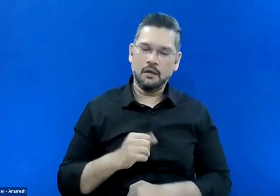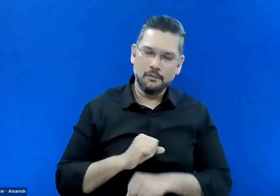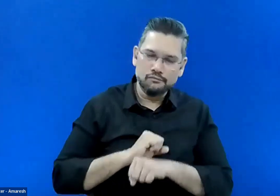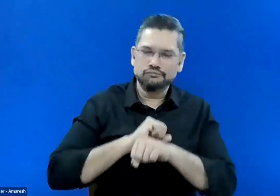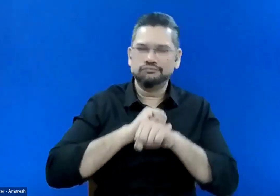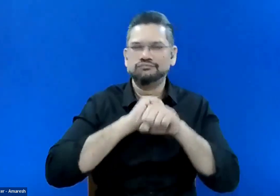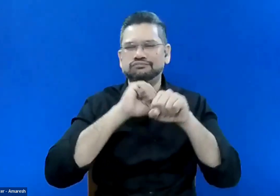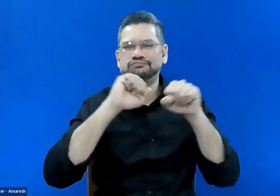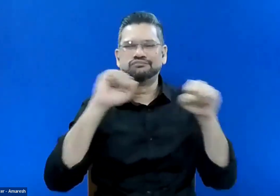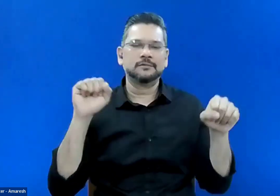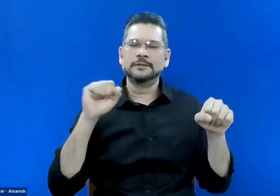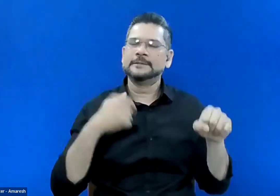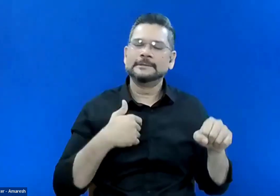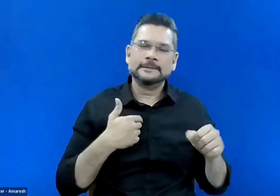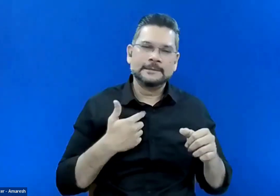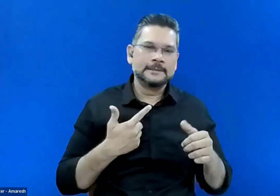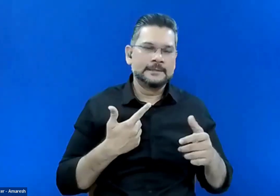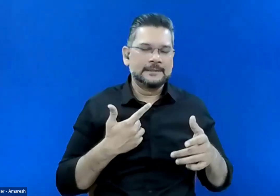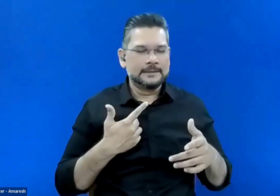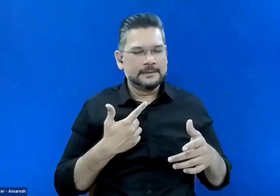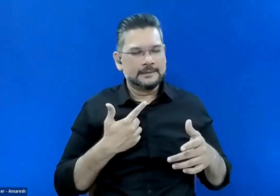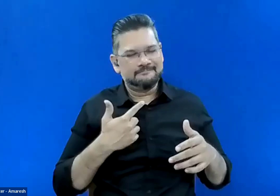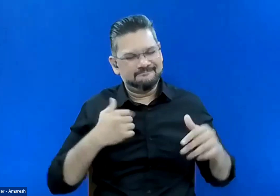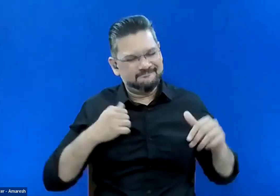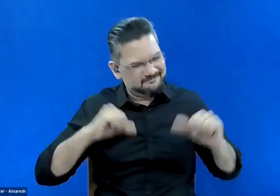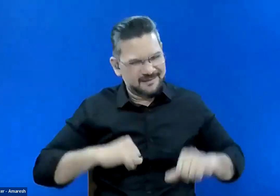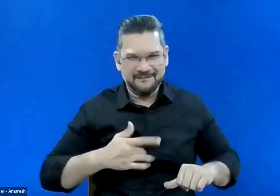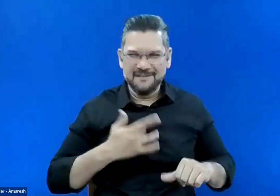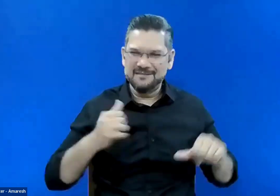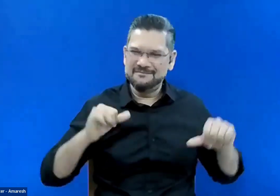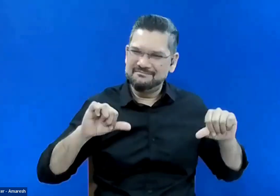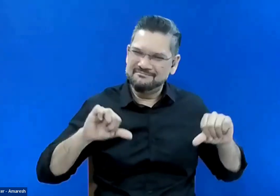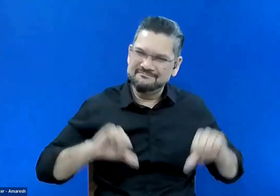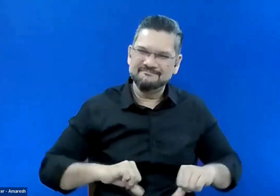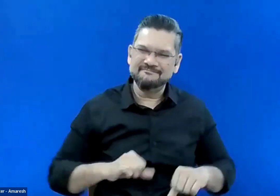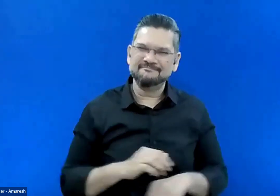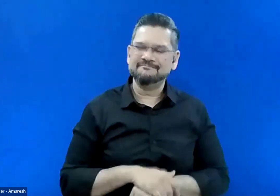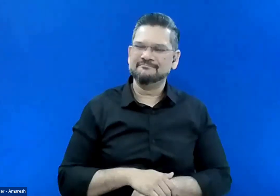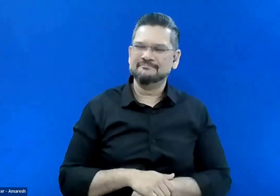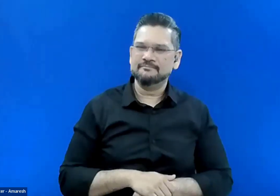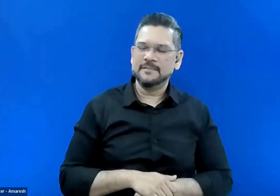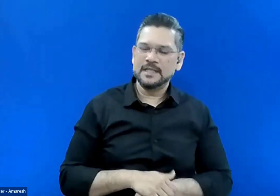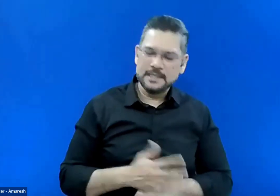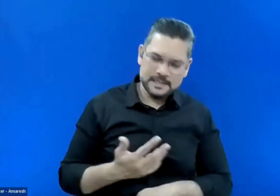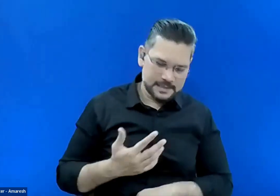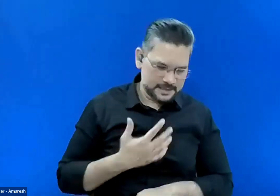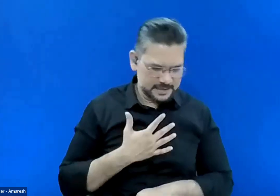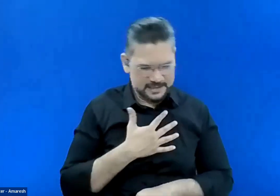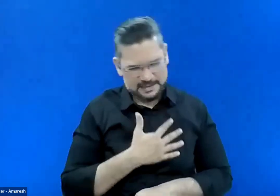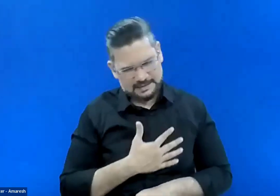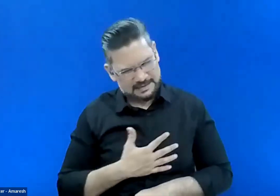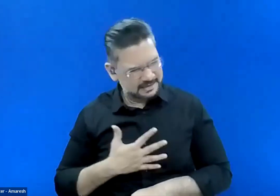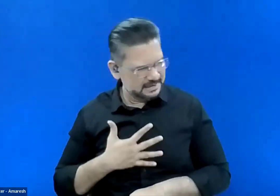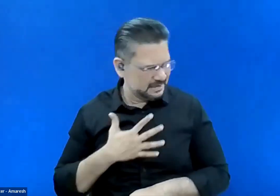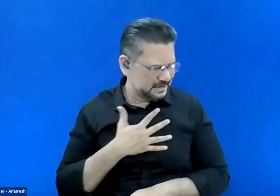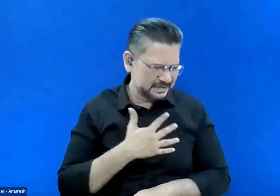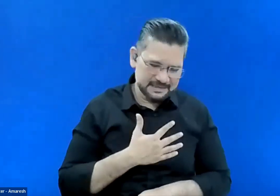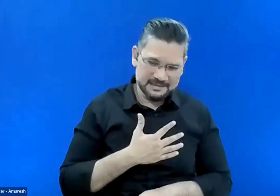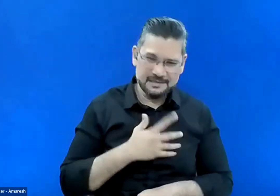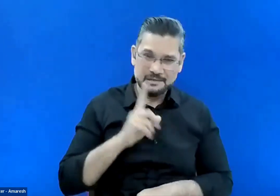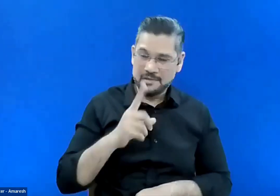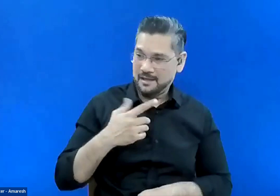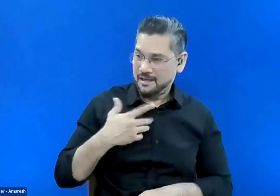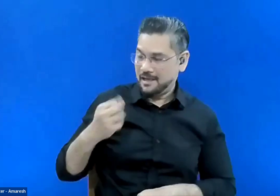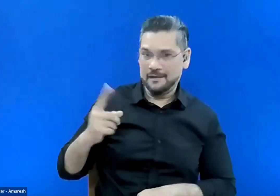had no motivation, but because I have a support person, that person has been able to support me all through and made sure I've set up and